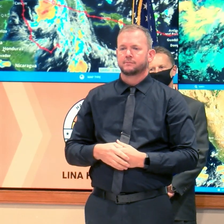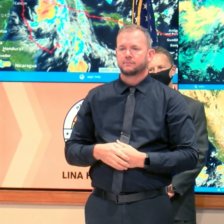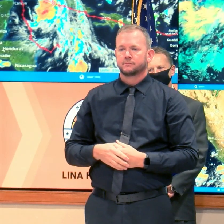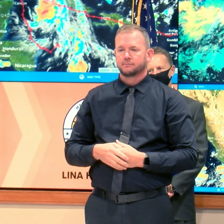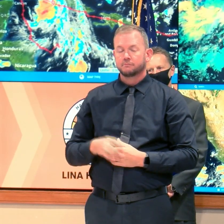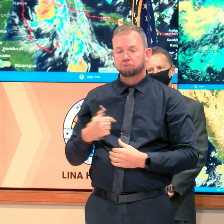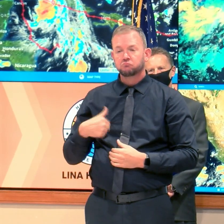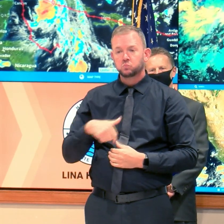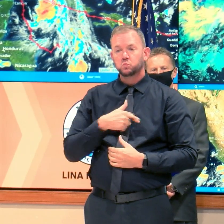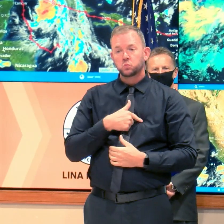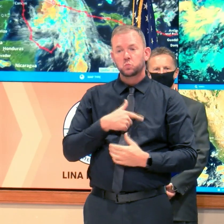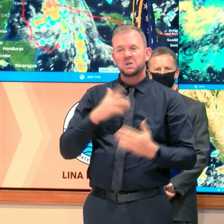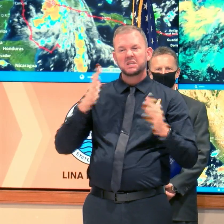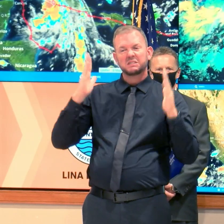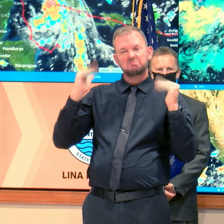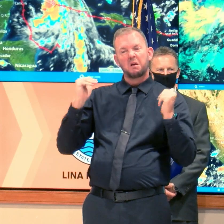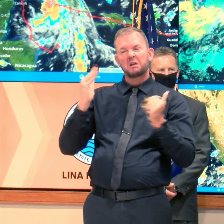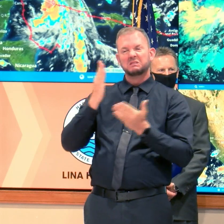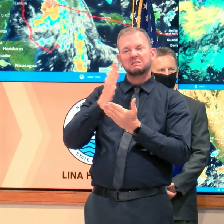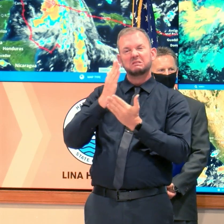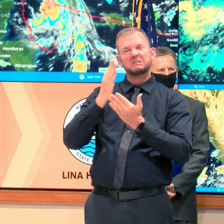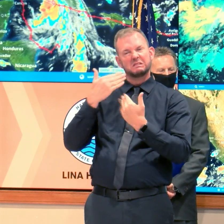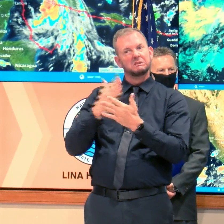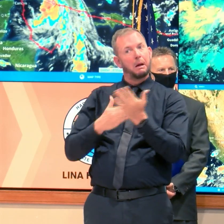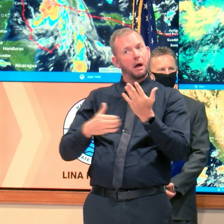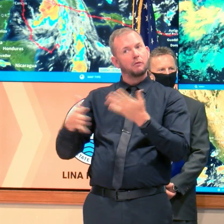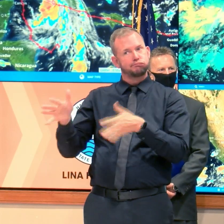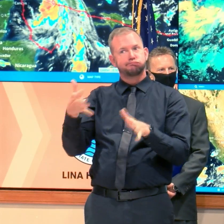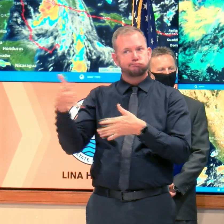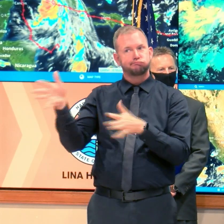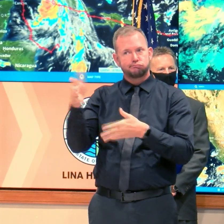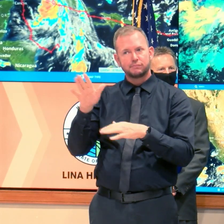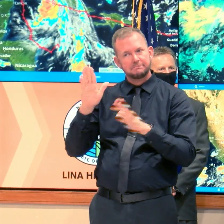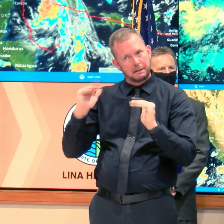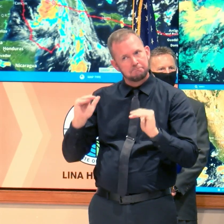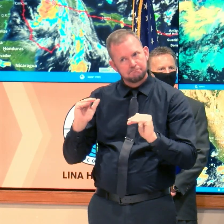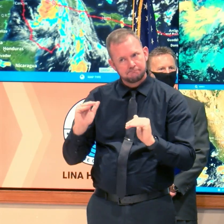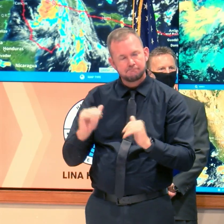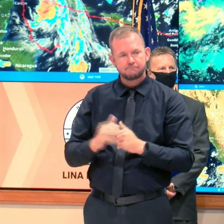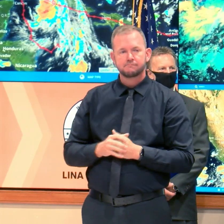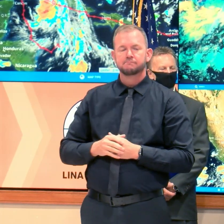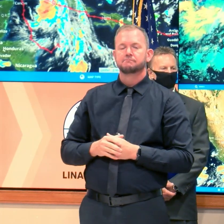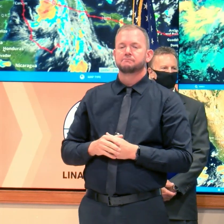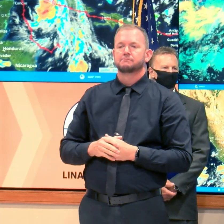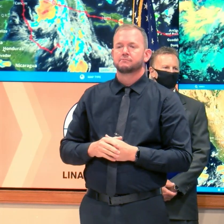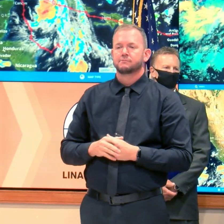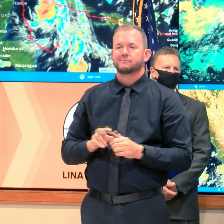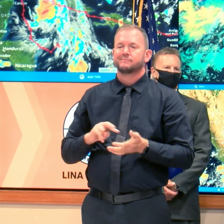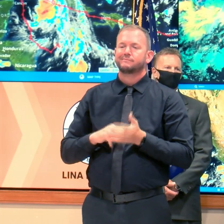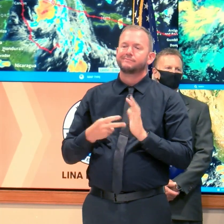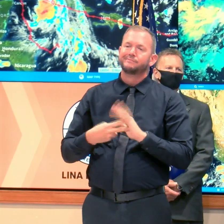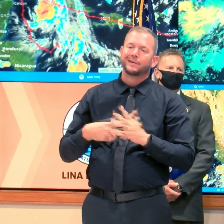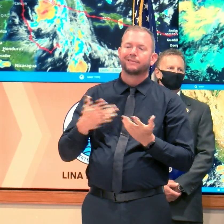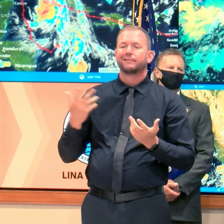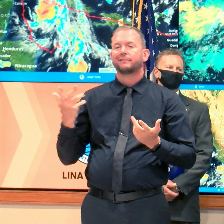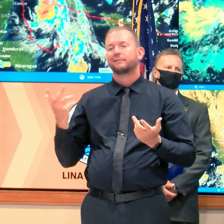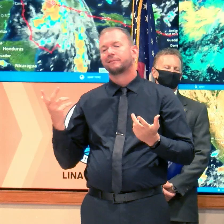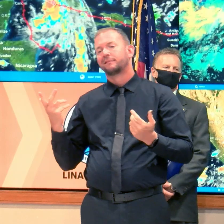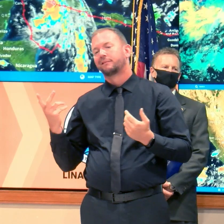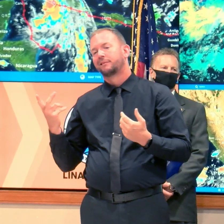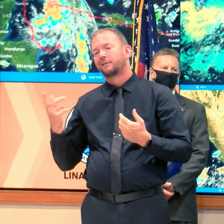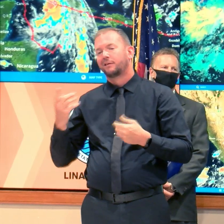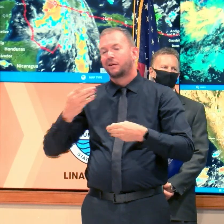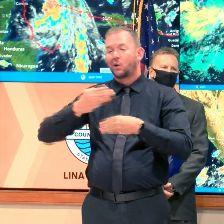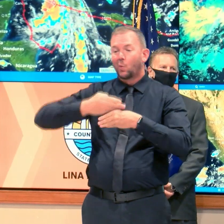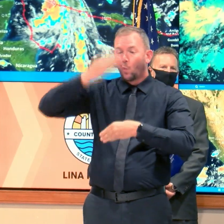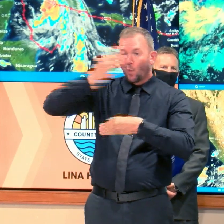of a wind event, and so to the extent people, you know, we're not necessarily telling people to board up their windows or anything like that, but if you want